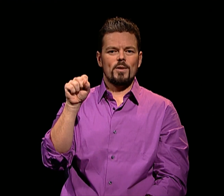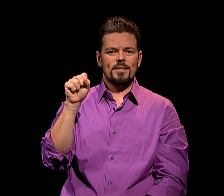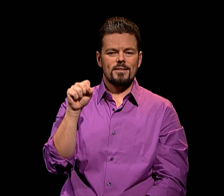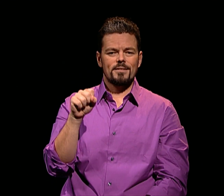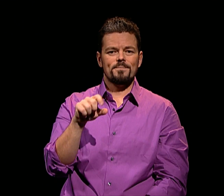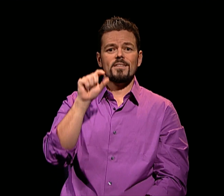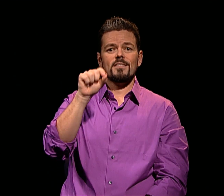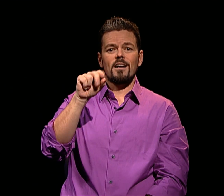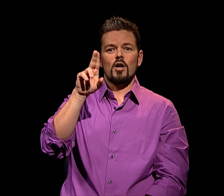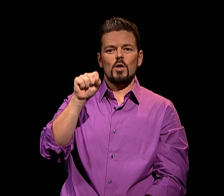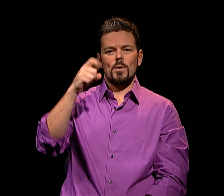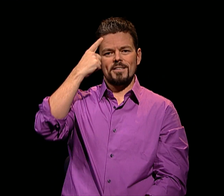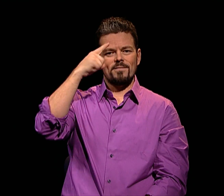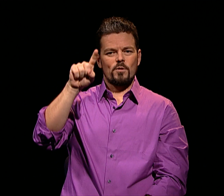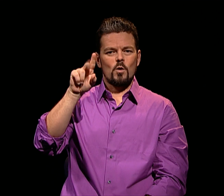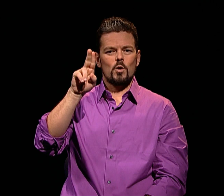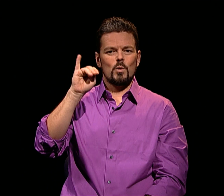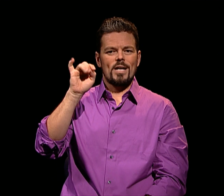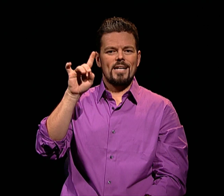accessnews.us.